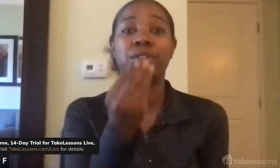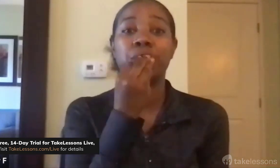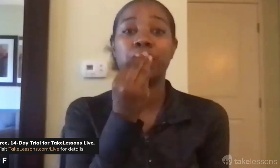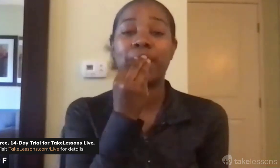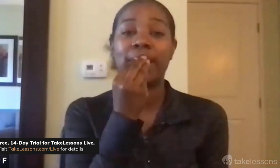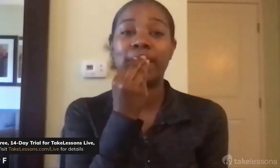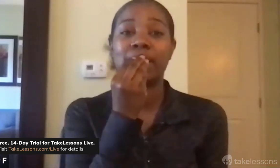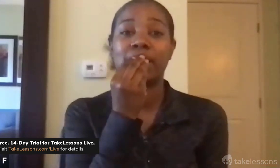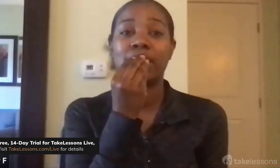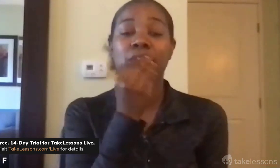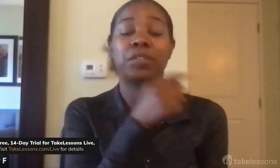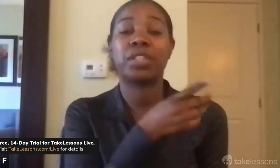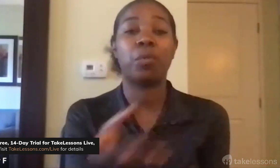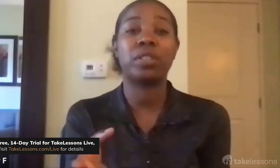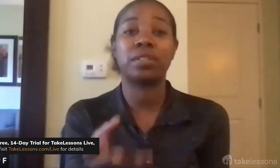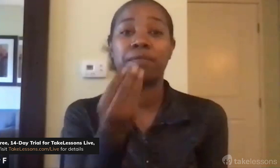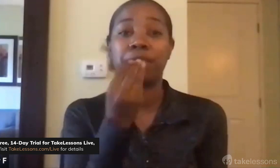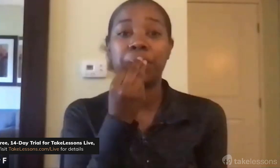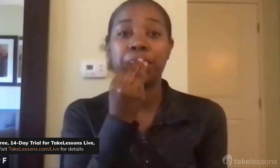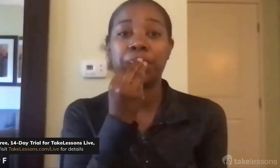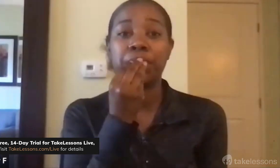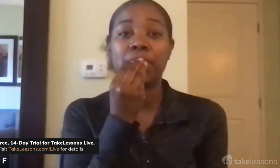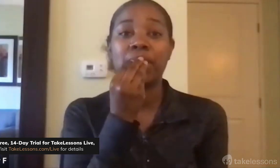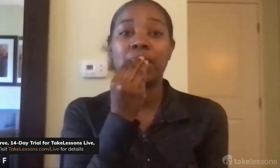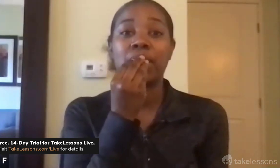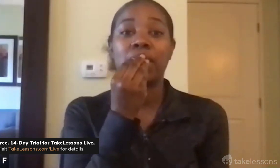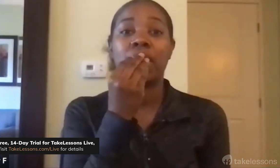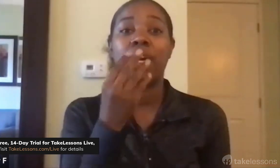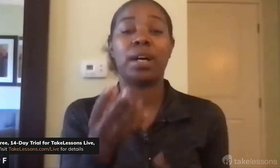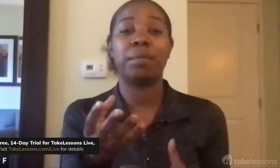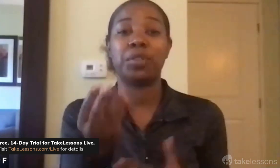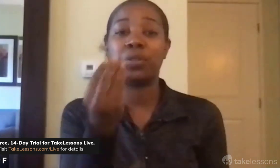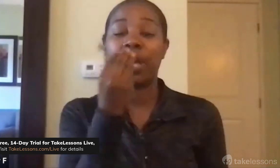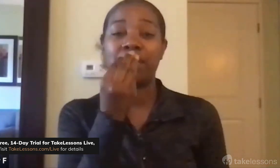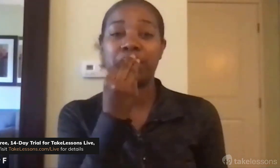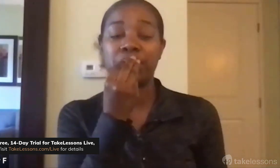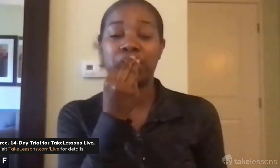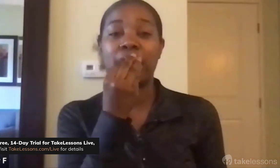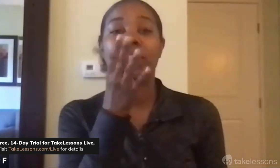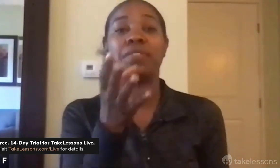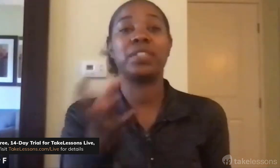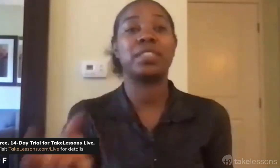do it twice. So if you say, I want some food, you have to do it twice. And if you say